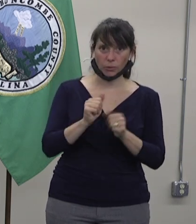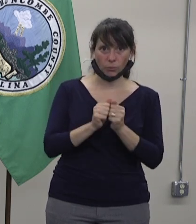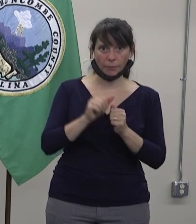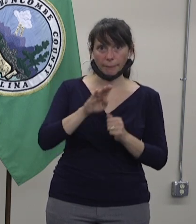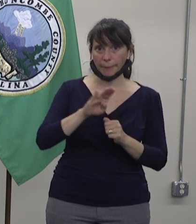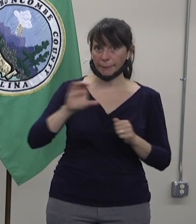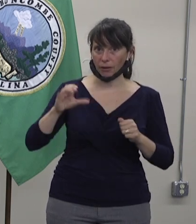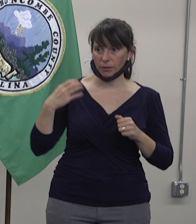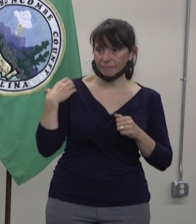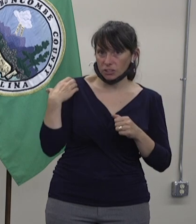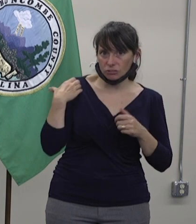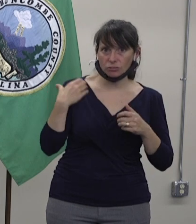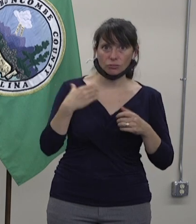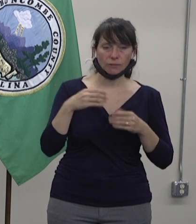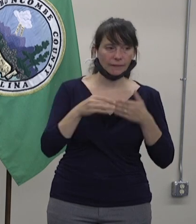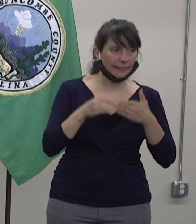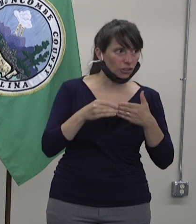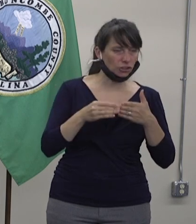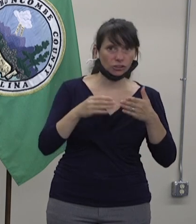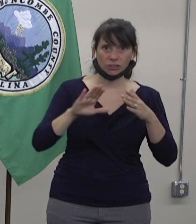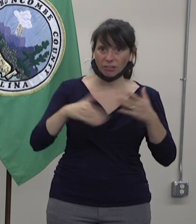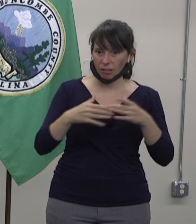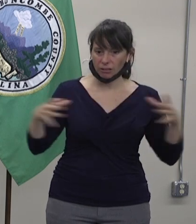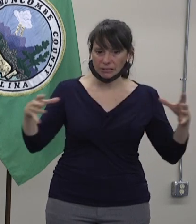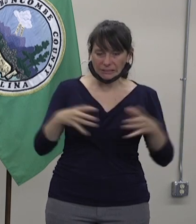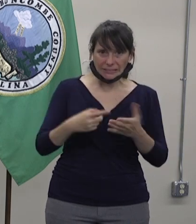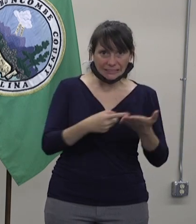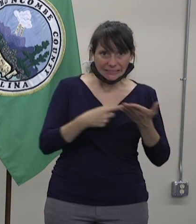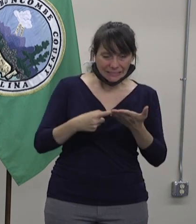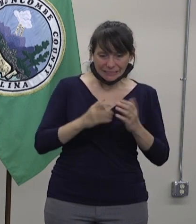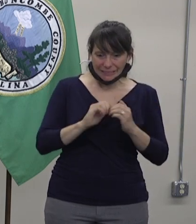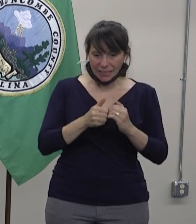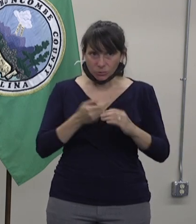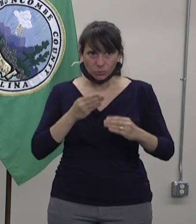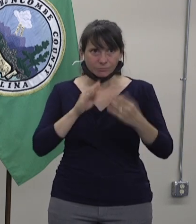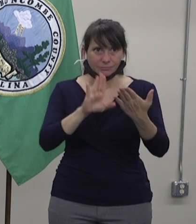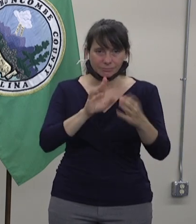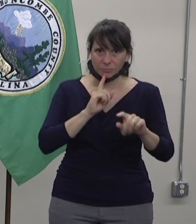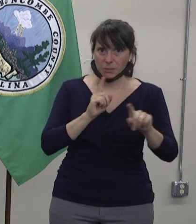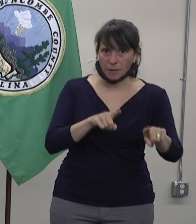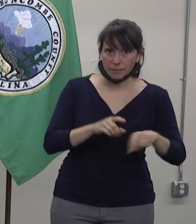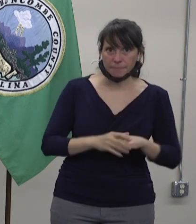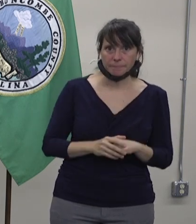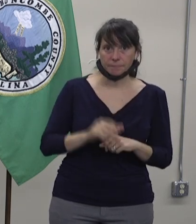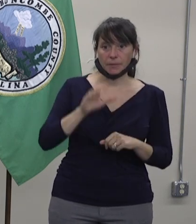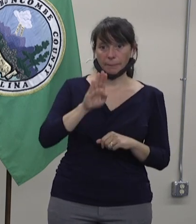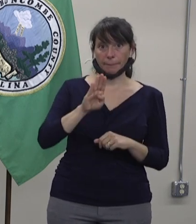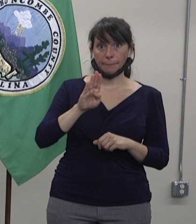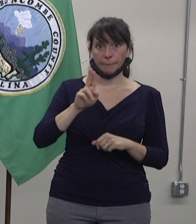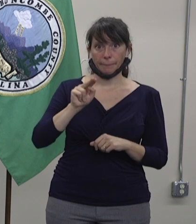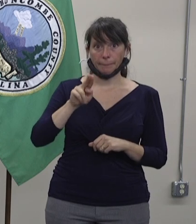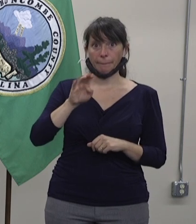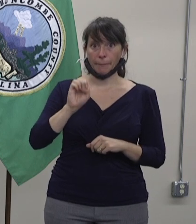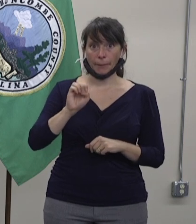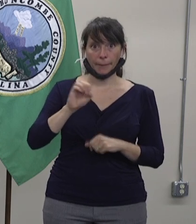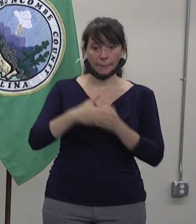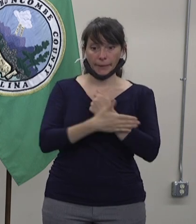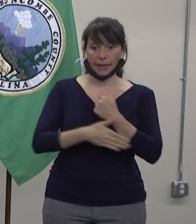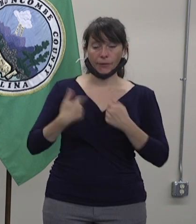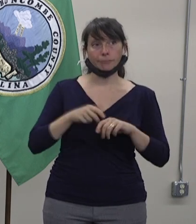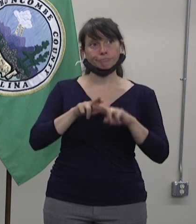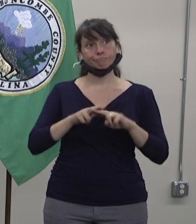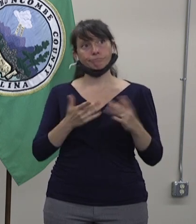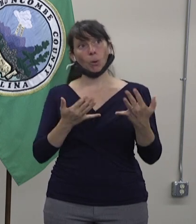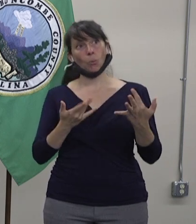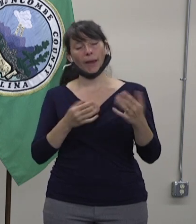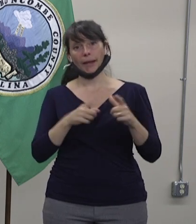our response to the pandemic. Buncombe County has been proactive in our response to this health threat,